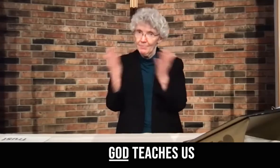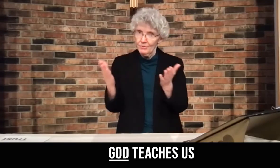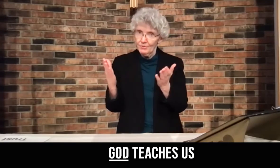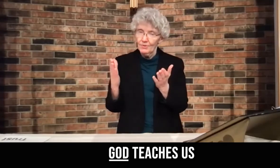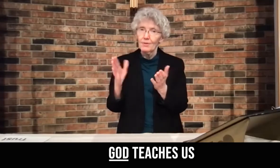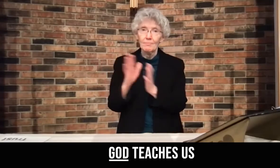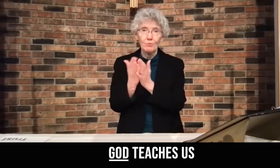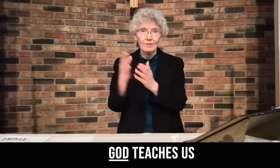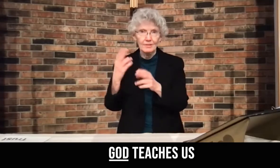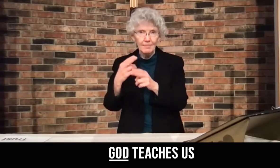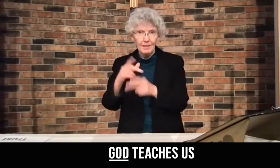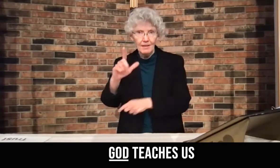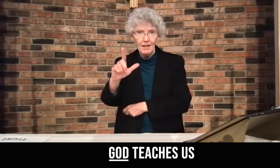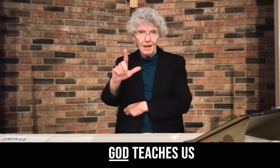And now the gospel lesson,